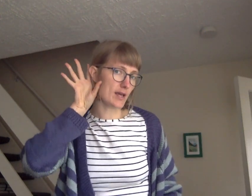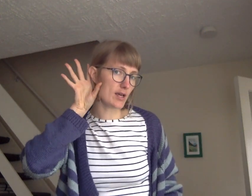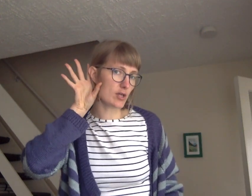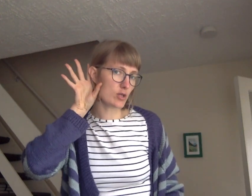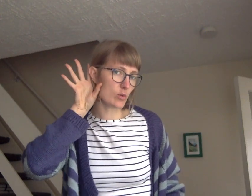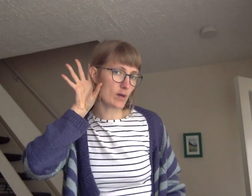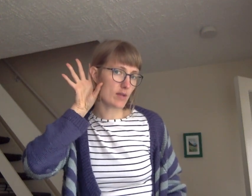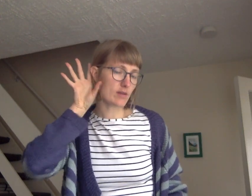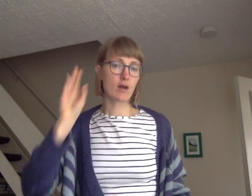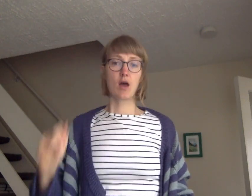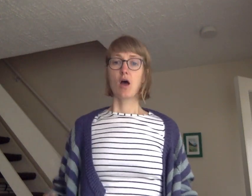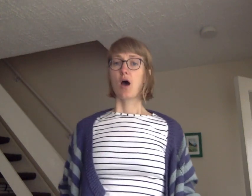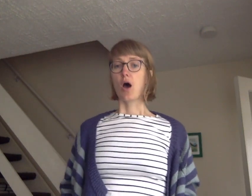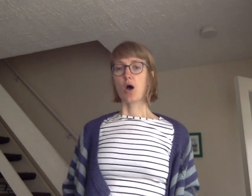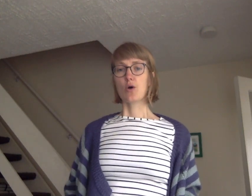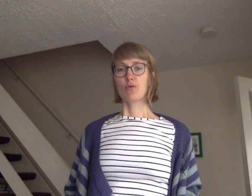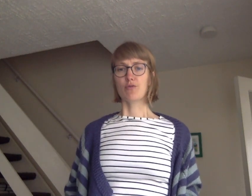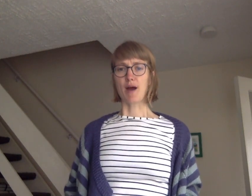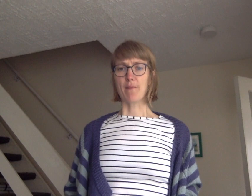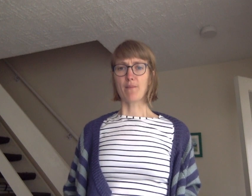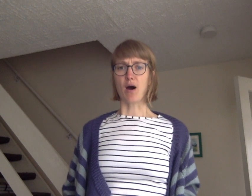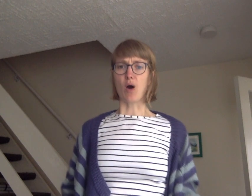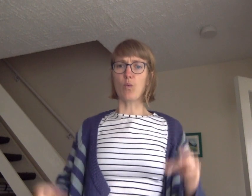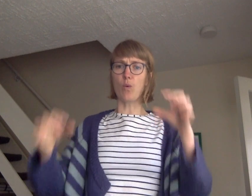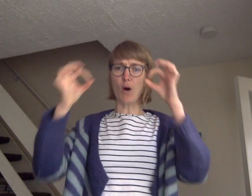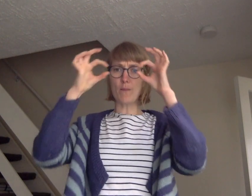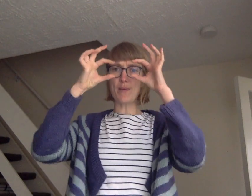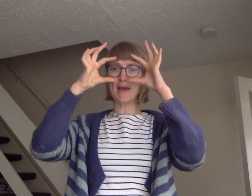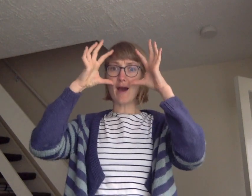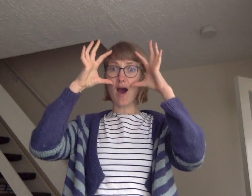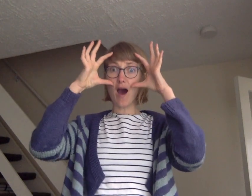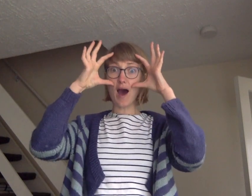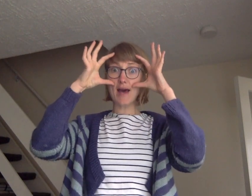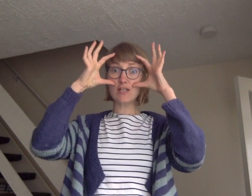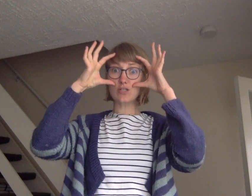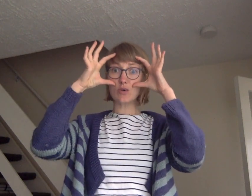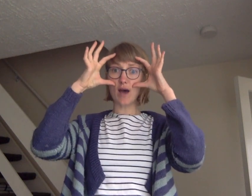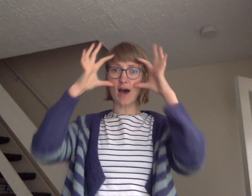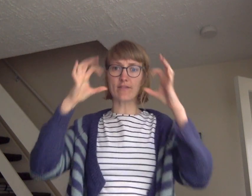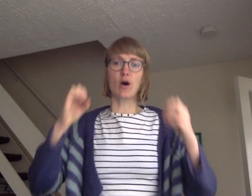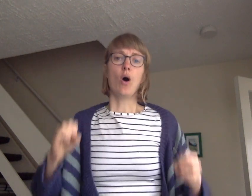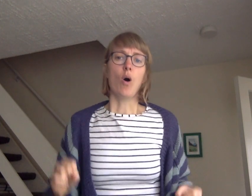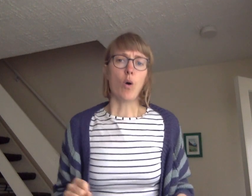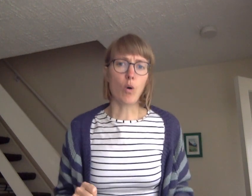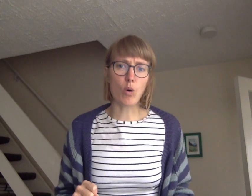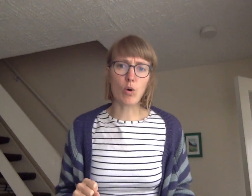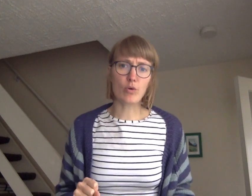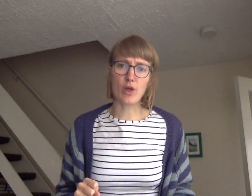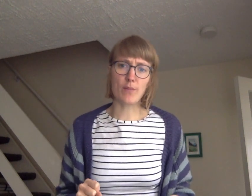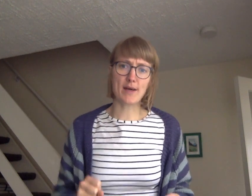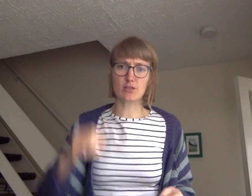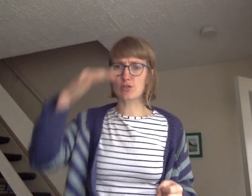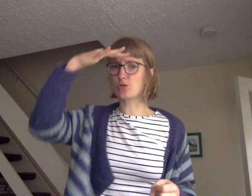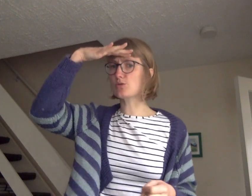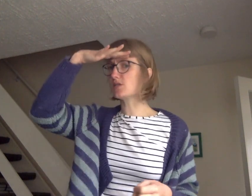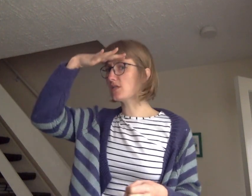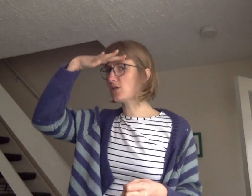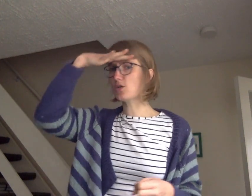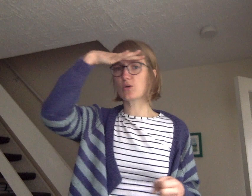hear you with." "Oh, Grandma, what big eyes you have! All the better to see you